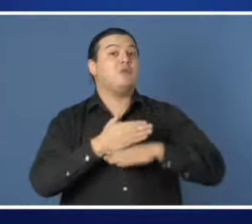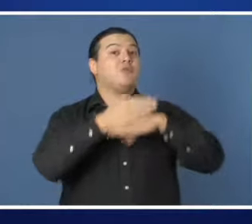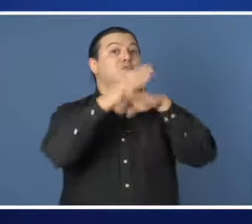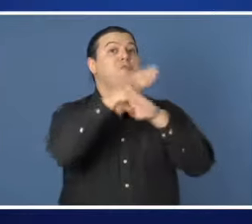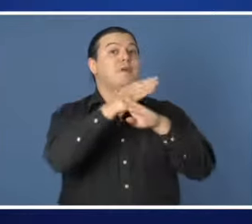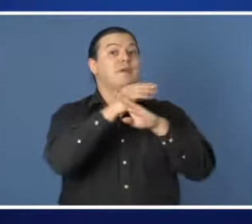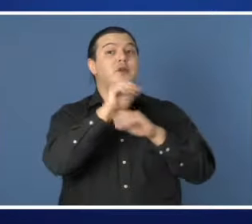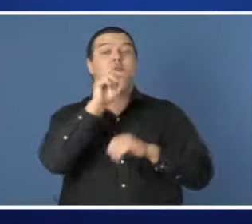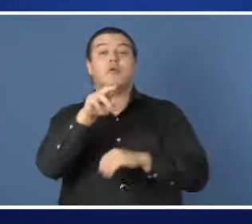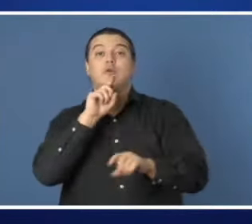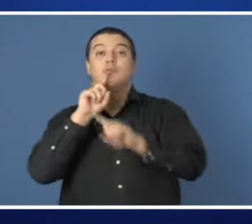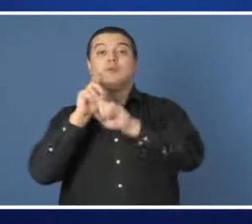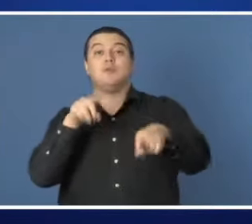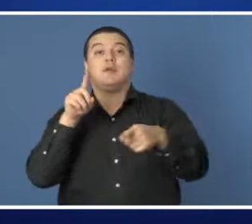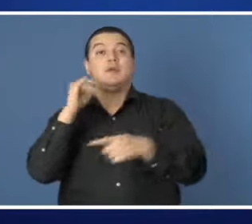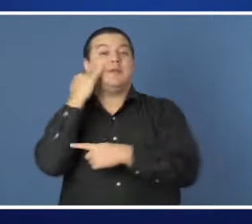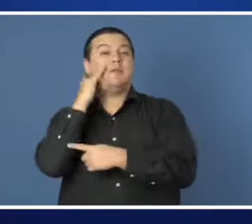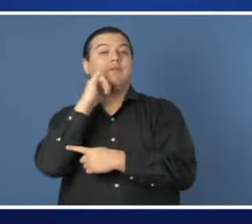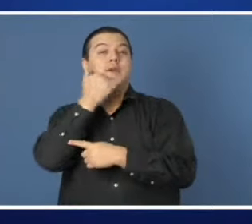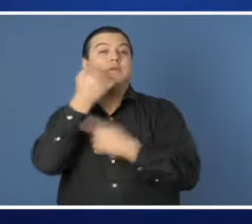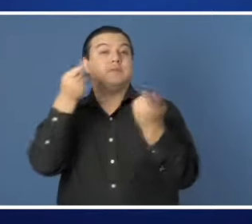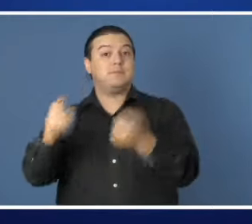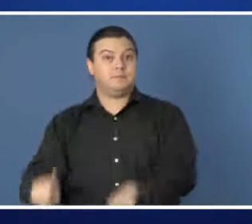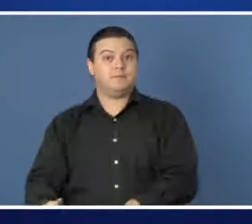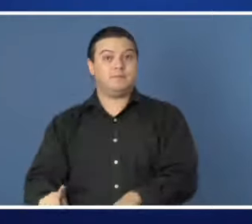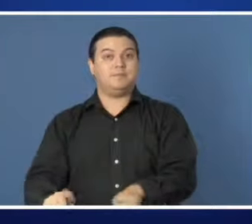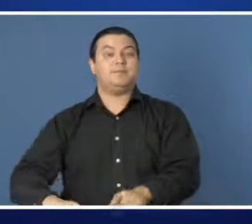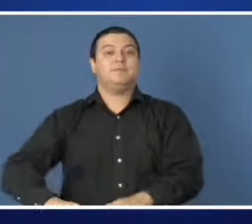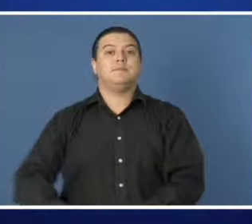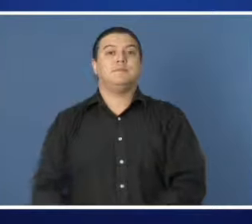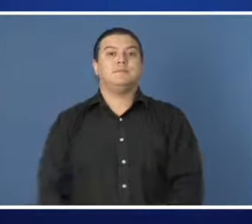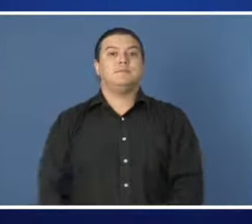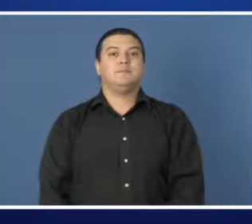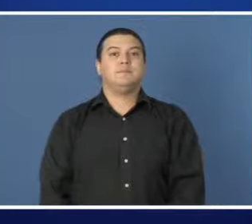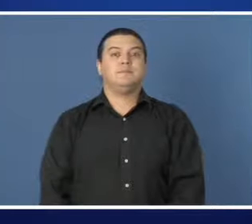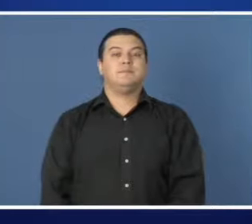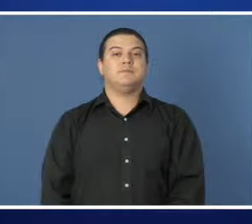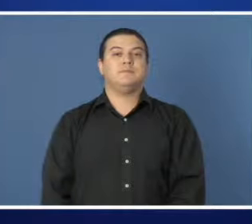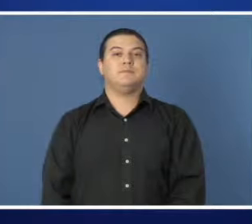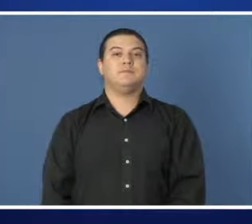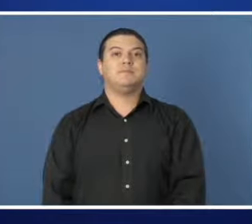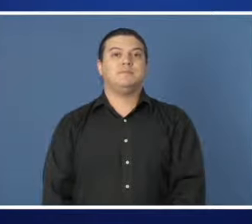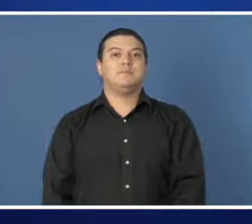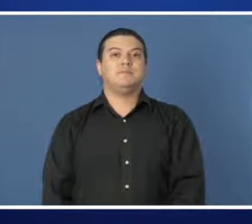Take the following precautions to prevent and respond to accidents.